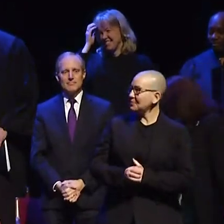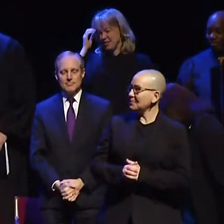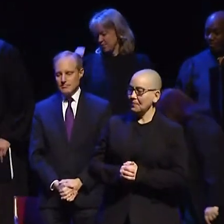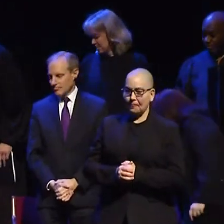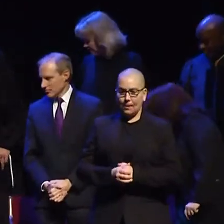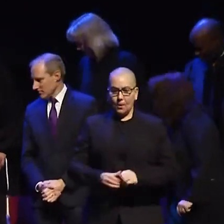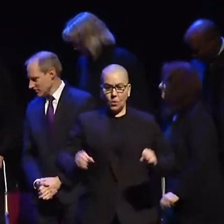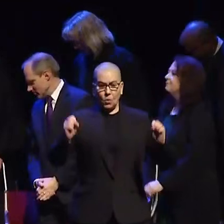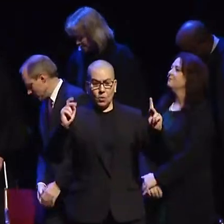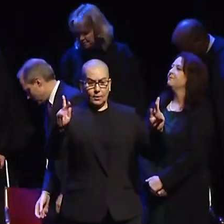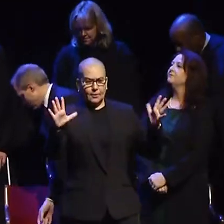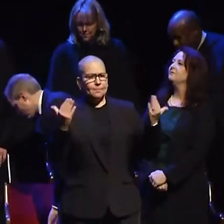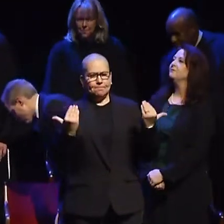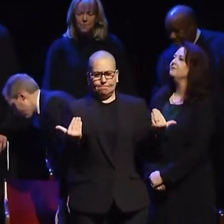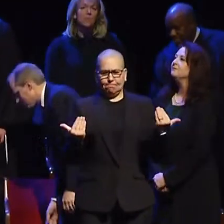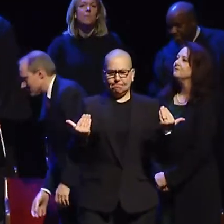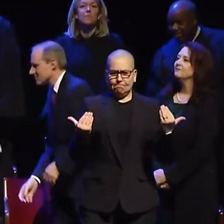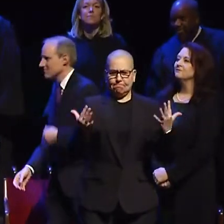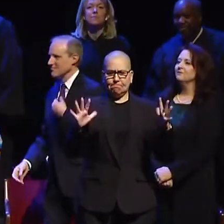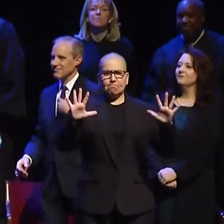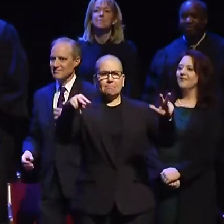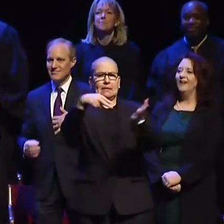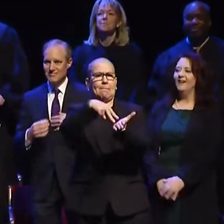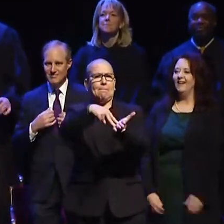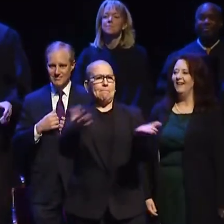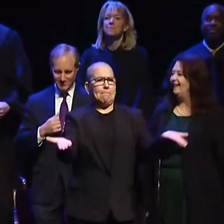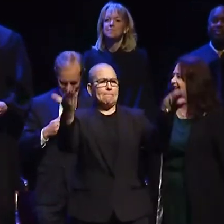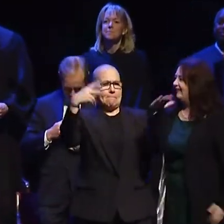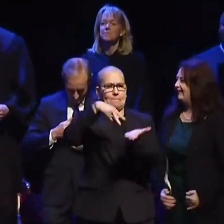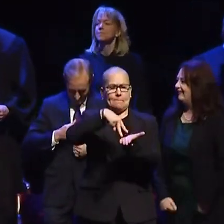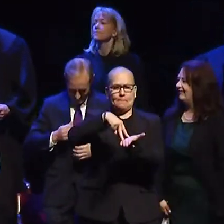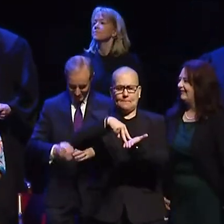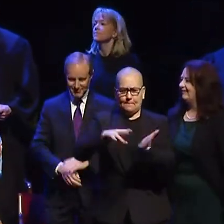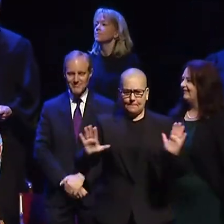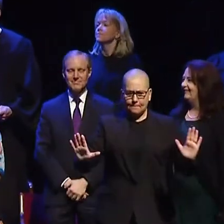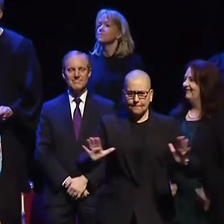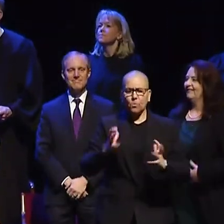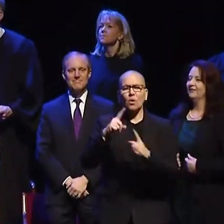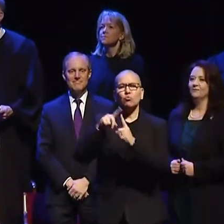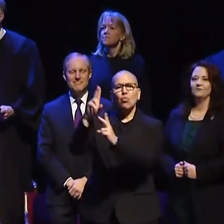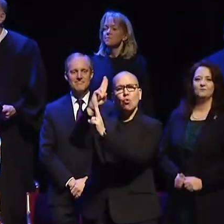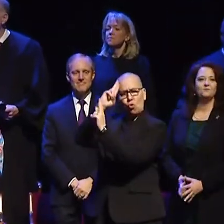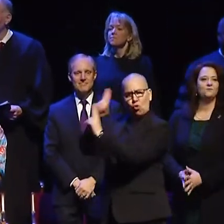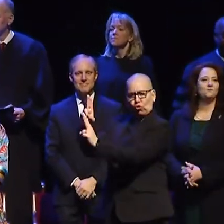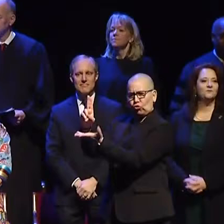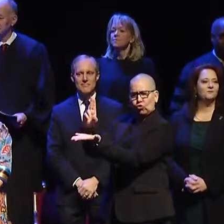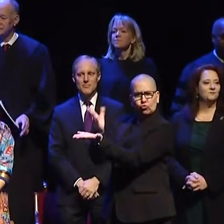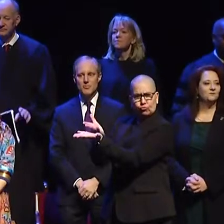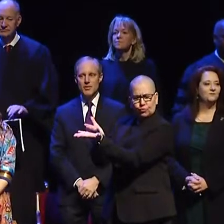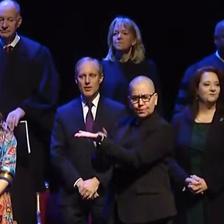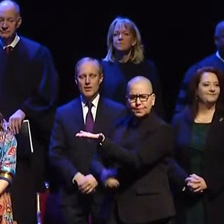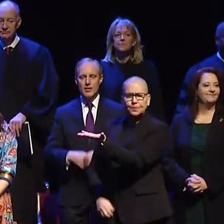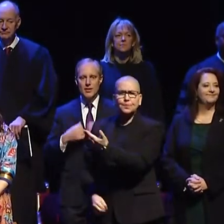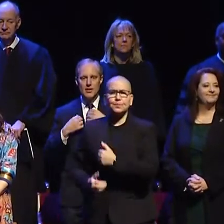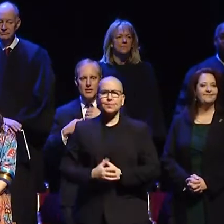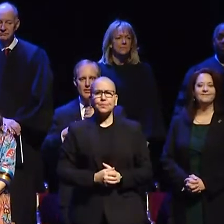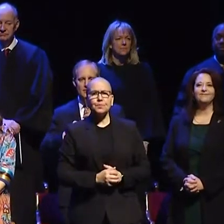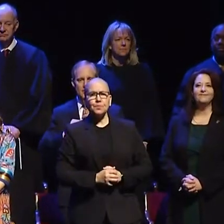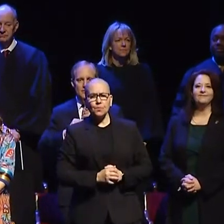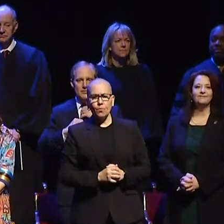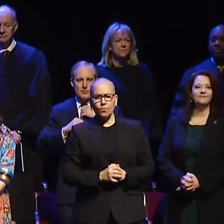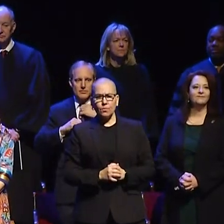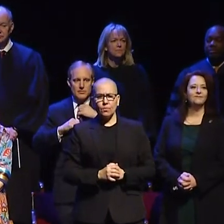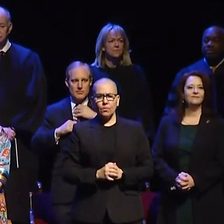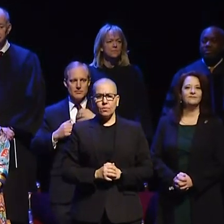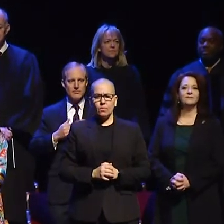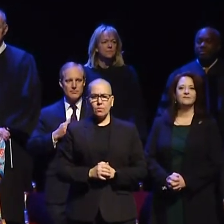At this time, please stand for the Minnesota Tribal Honor Guards, presented by Boys Fort Band of